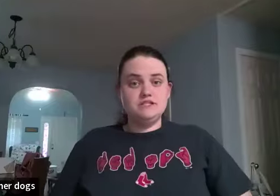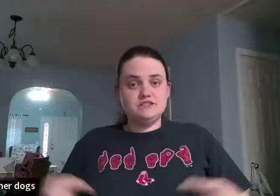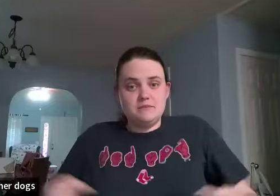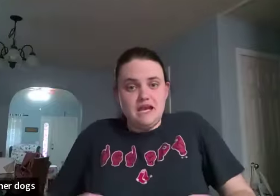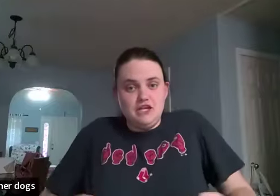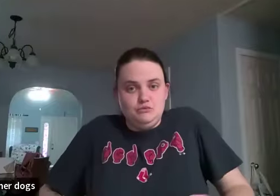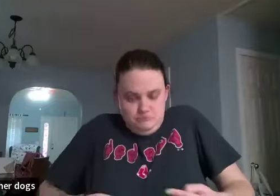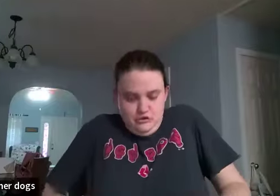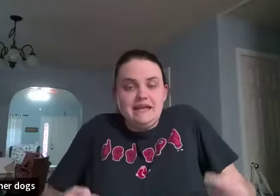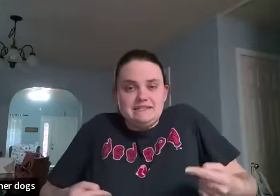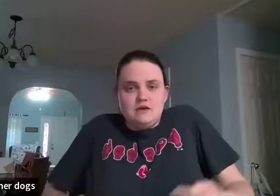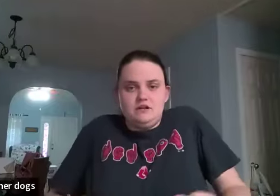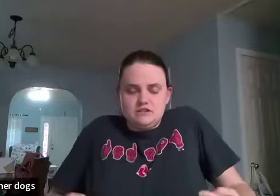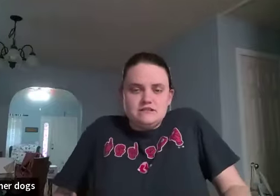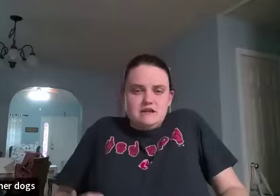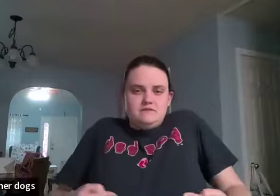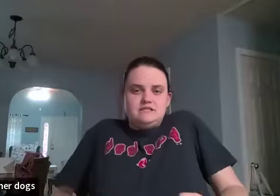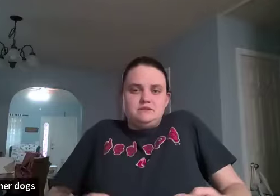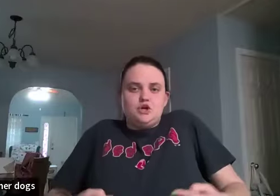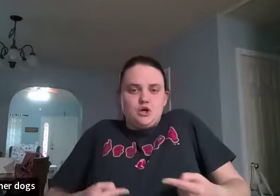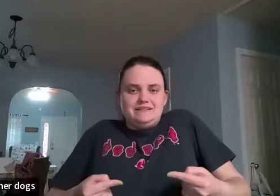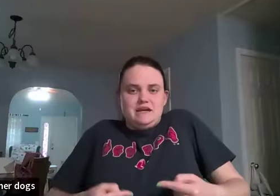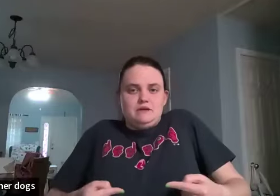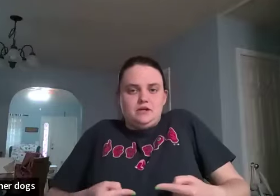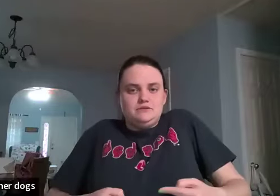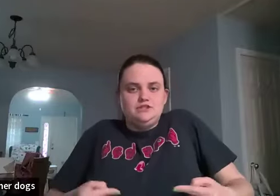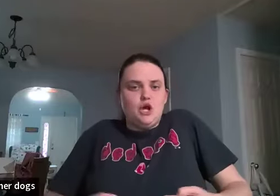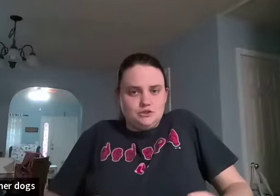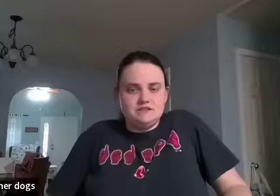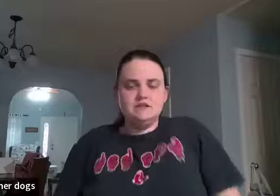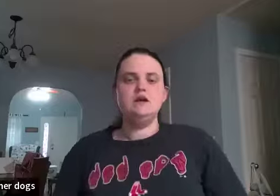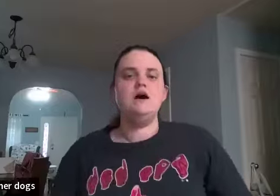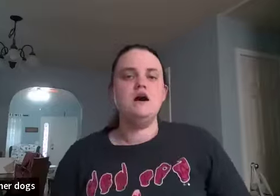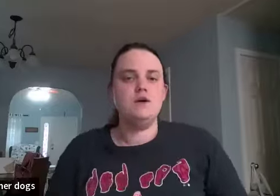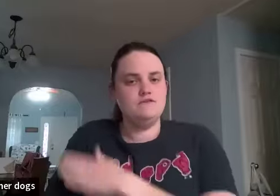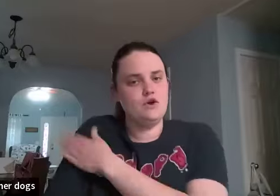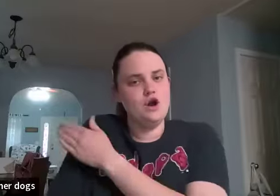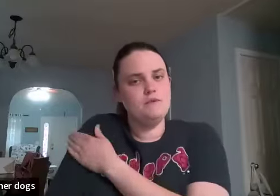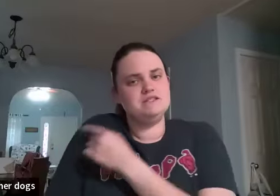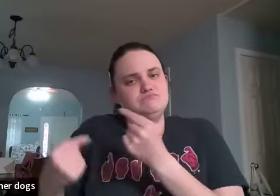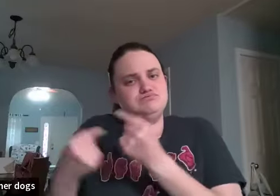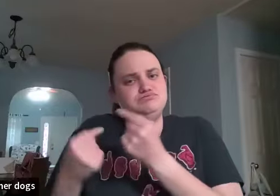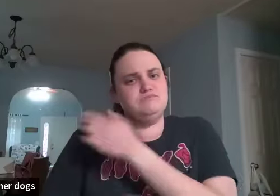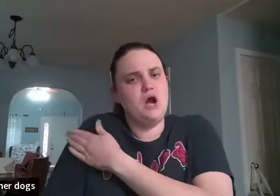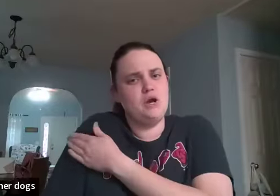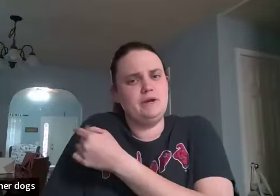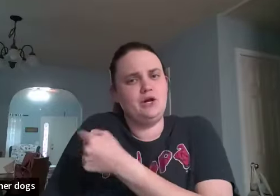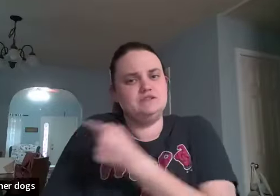to your stomach and you bring it down here. It's hard to see, obviously, but you're hurting down here. You hurt. If your arm hurts, it's my arm, it hurts.